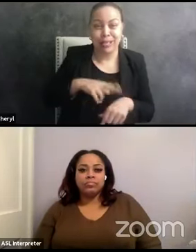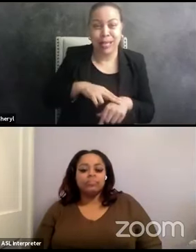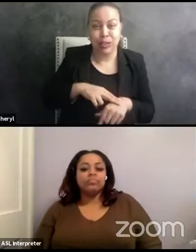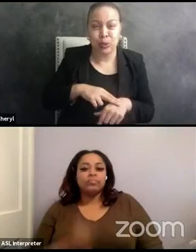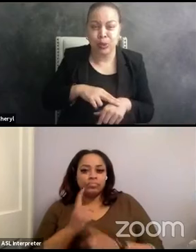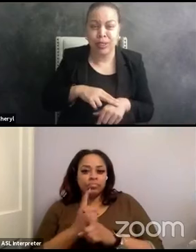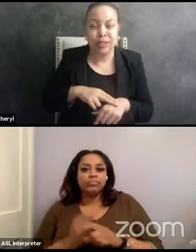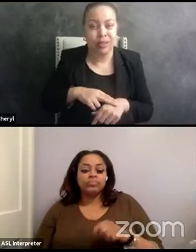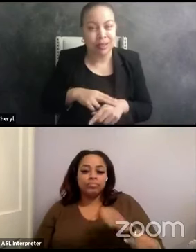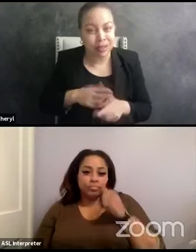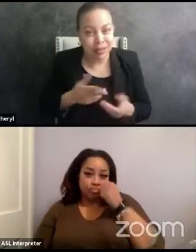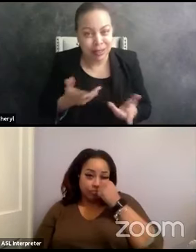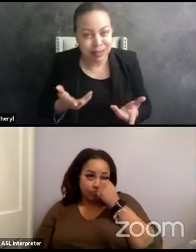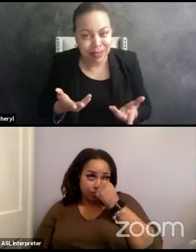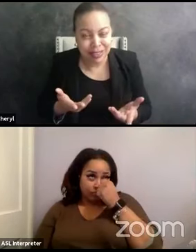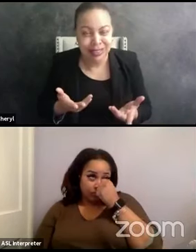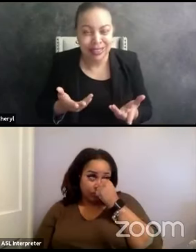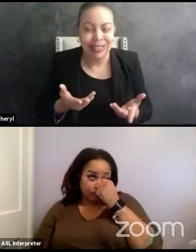imposed. And so